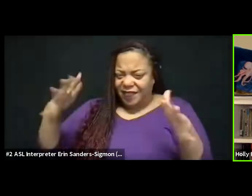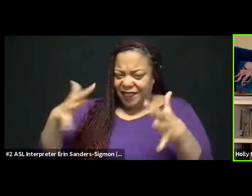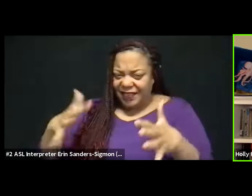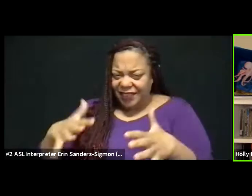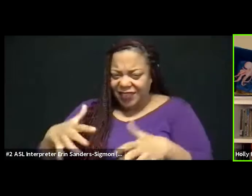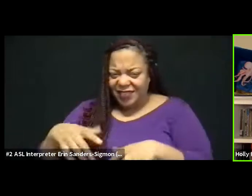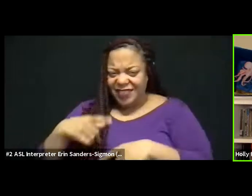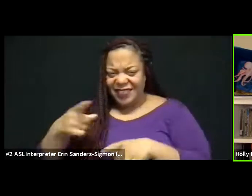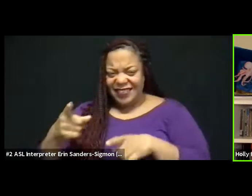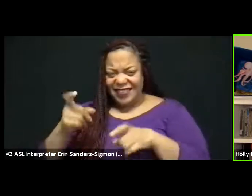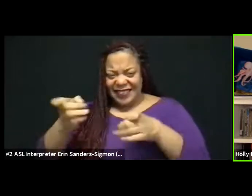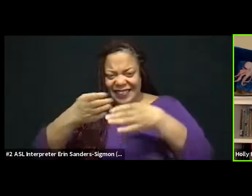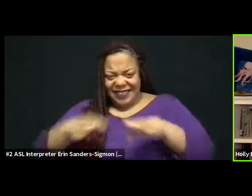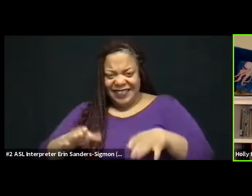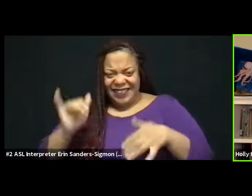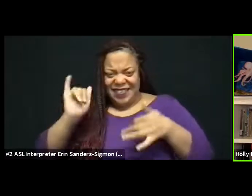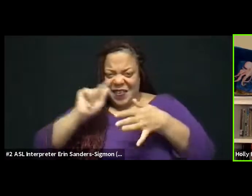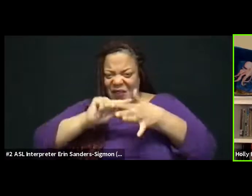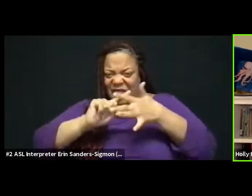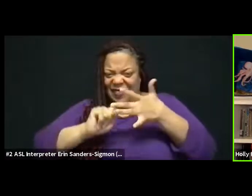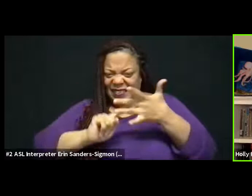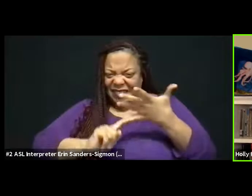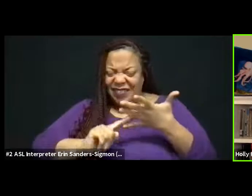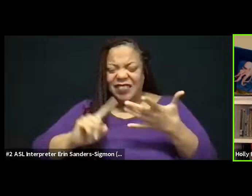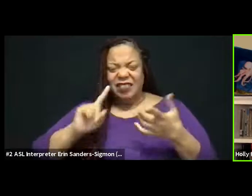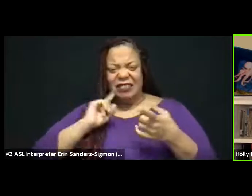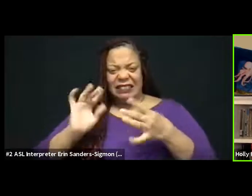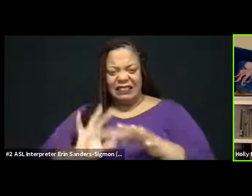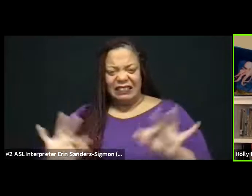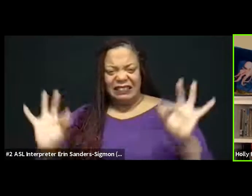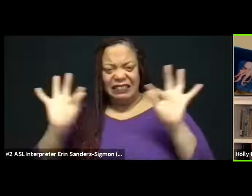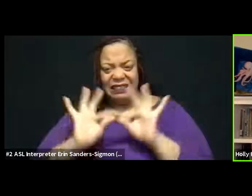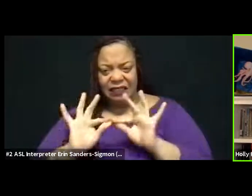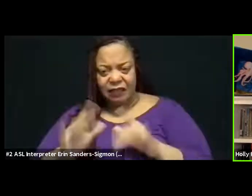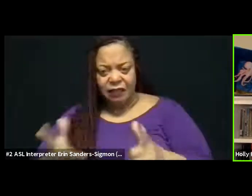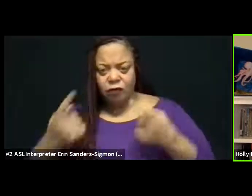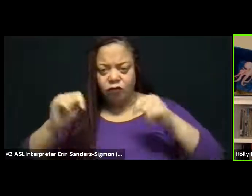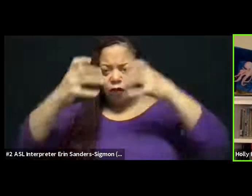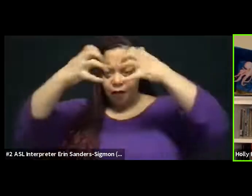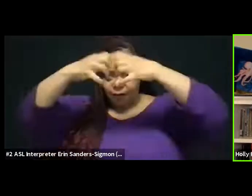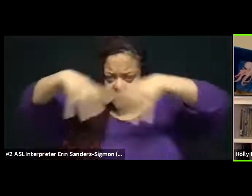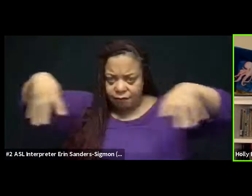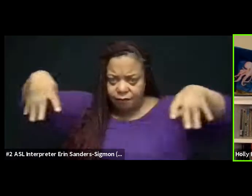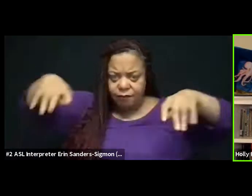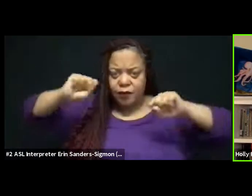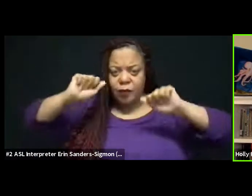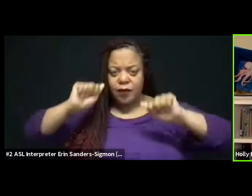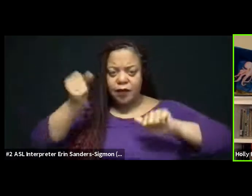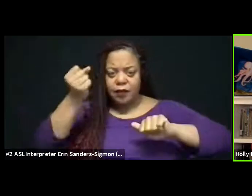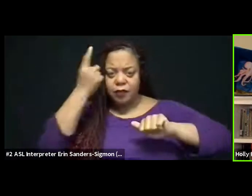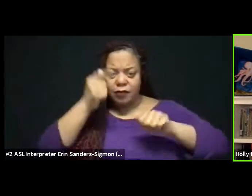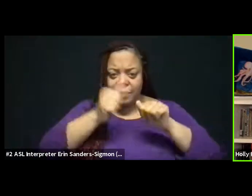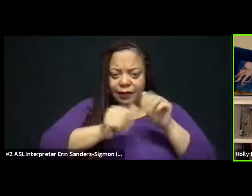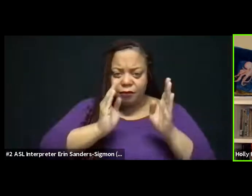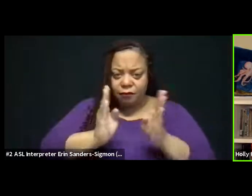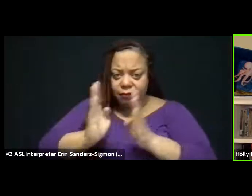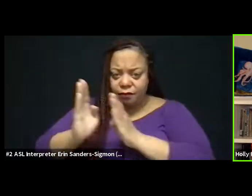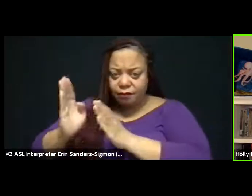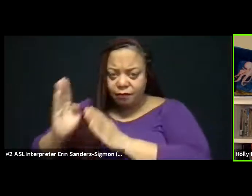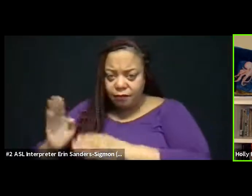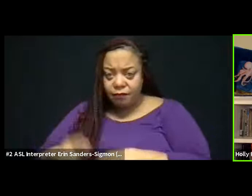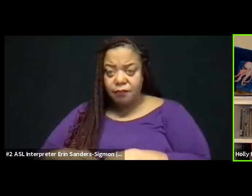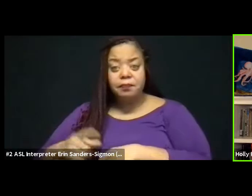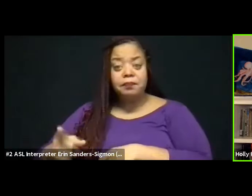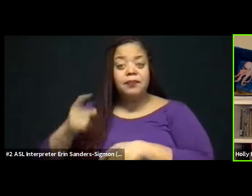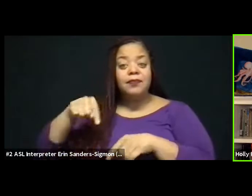I think knowing something Key said was that kids are our comrades, like knowing that students have that knowledge,